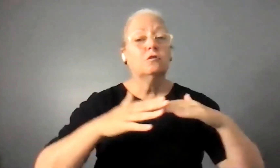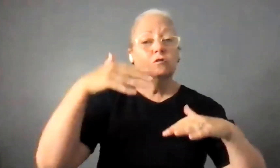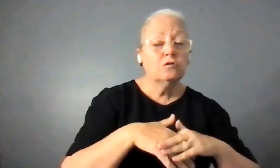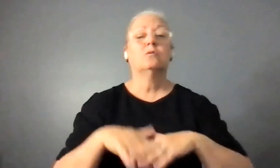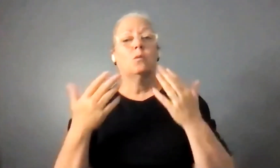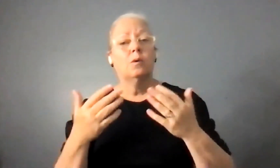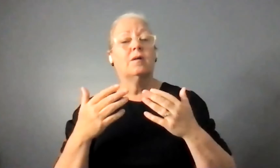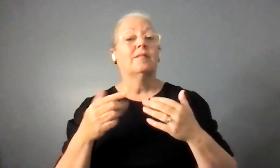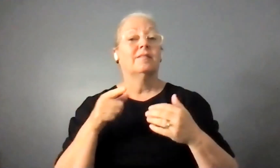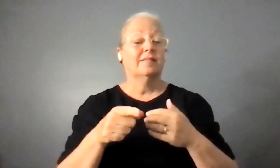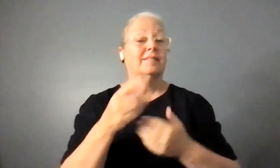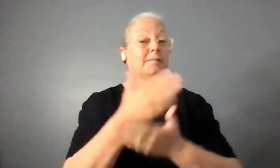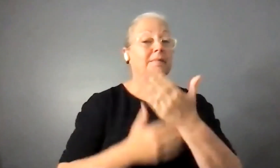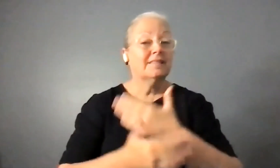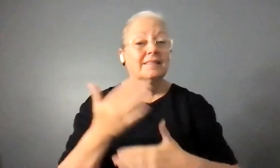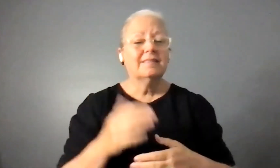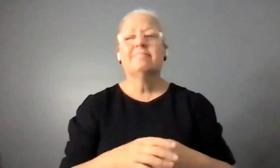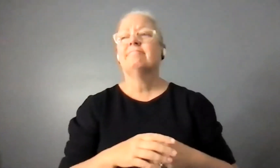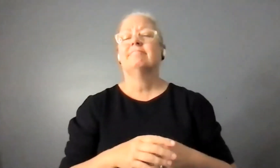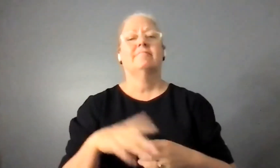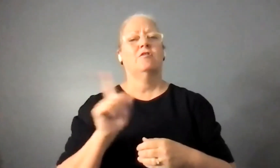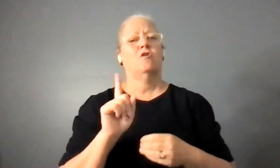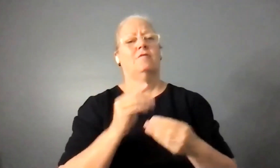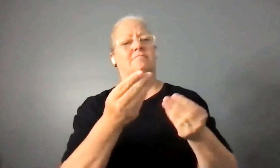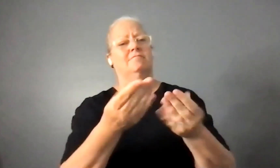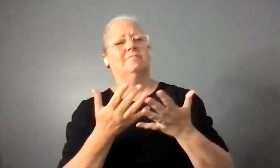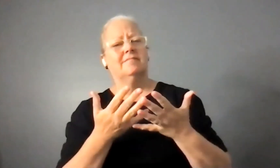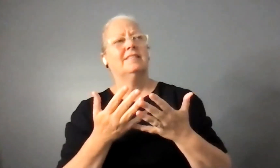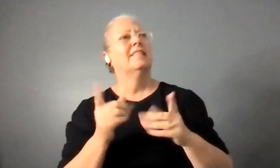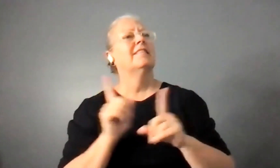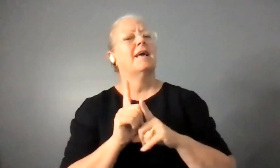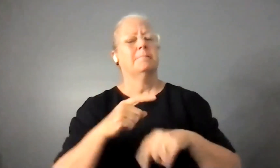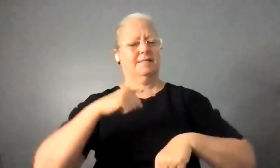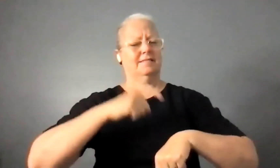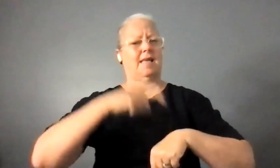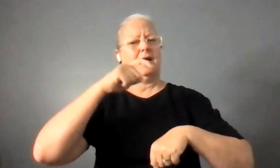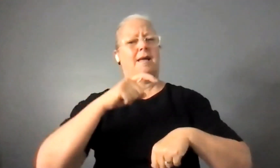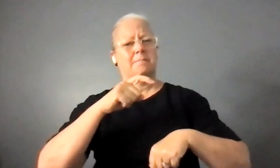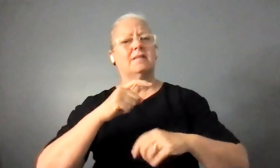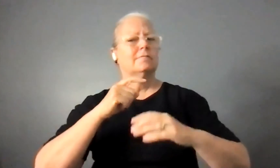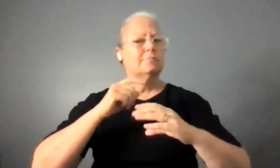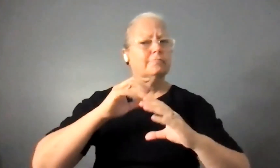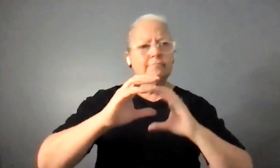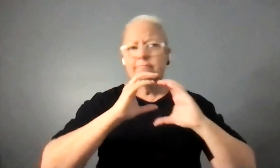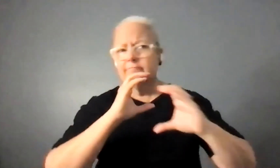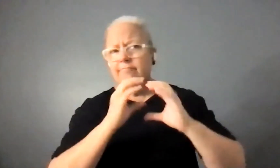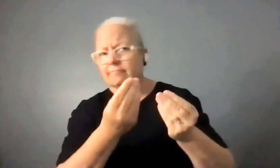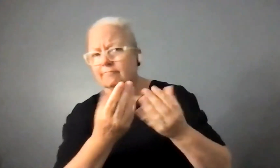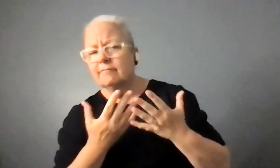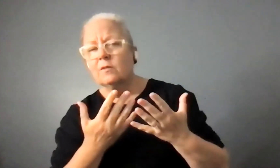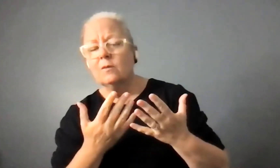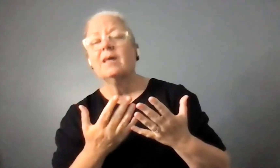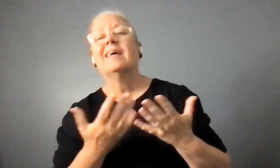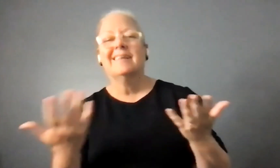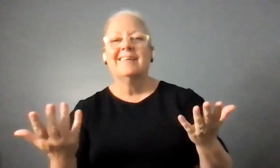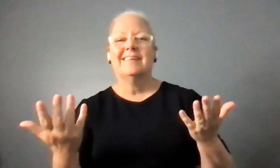given communication in the right time, so we feel that we are left behind. Another thing that we see,